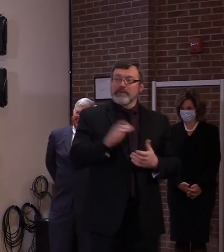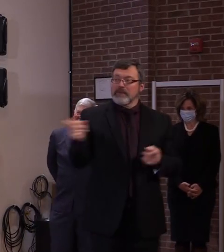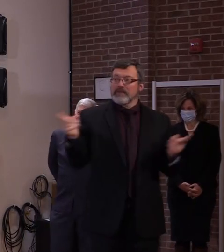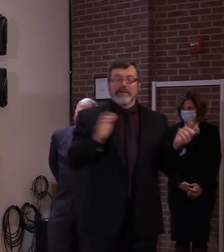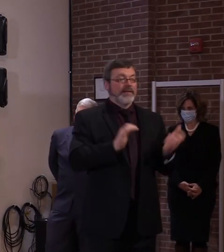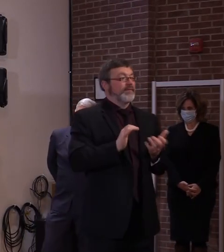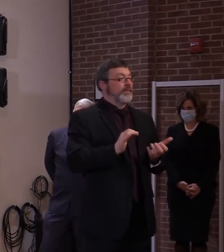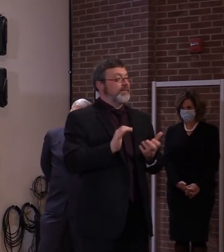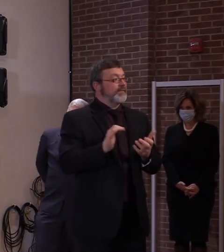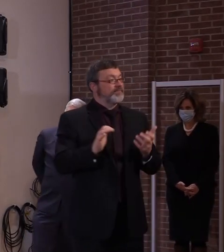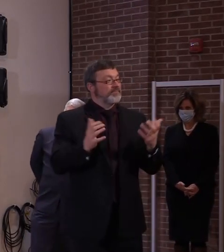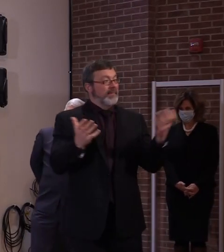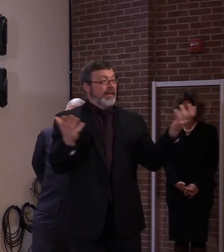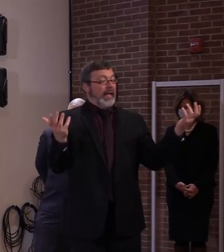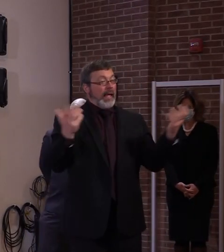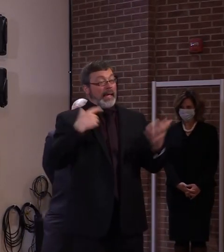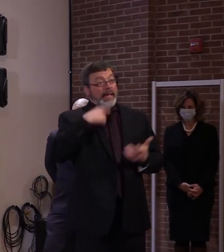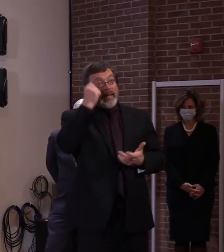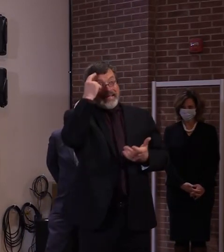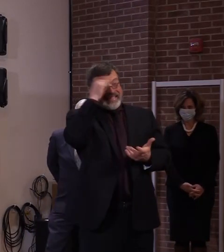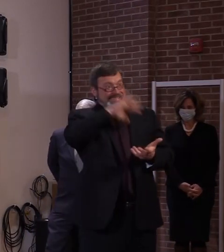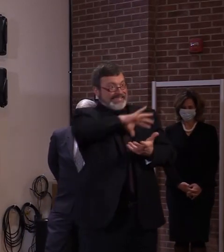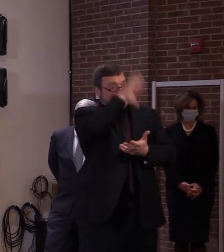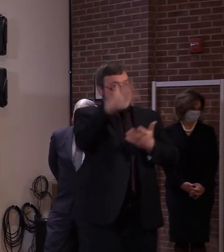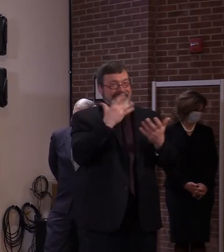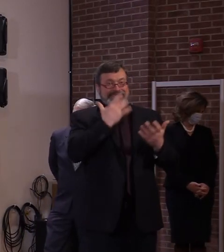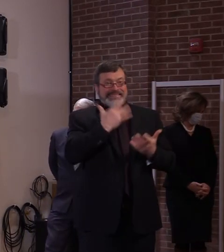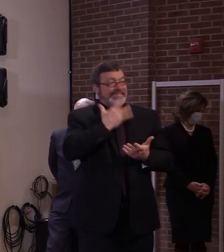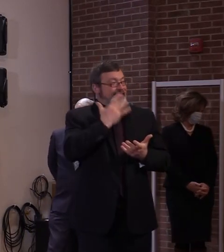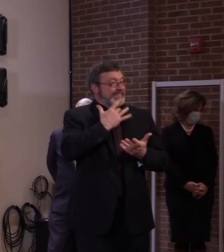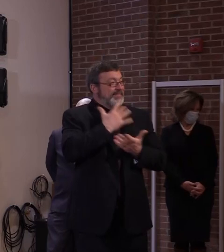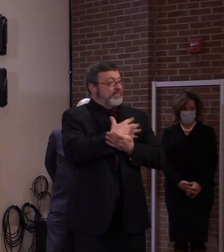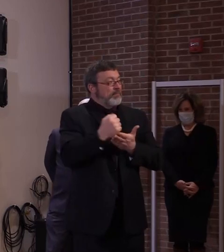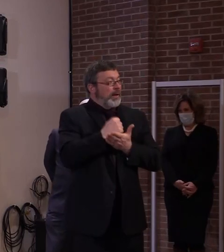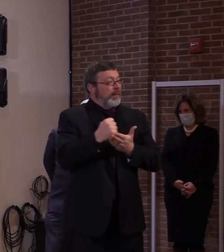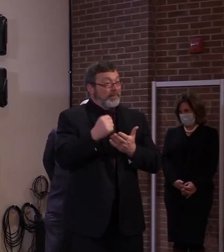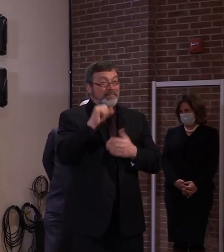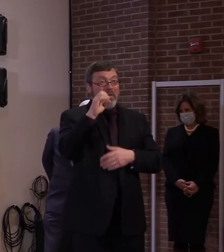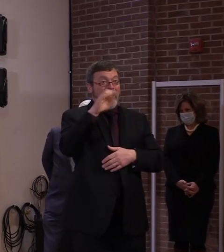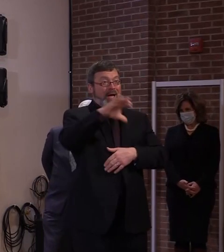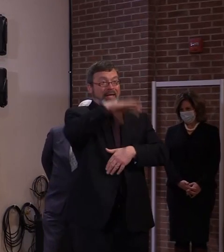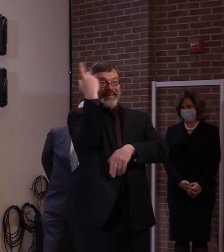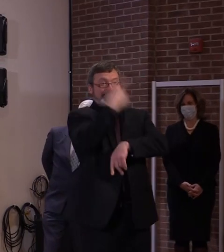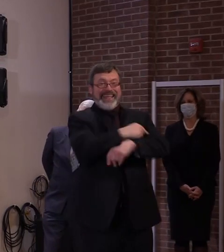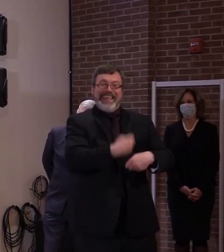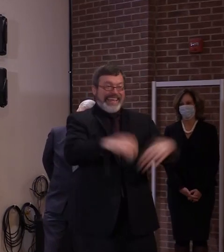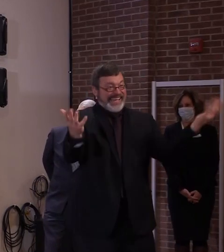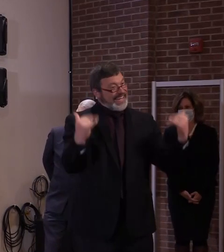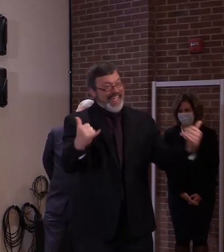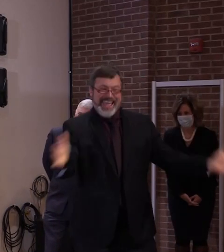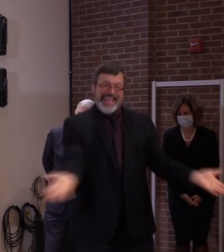appears come Christmas Day. Let's hope that's the case because